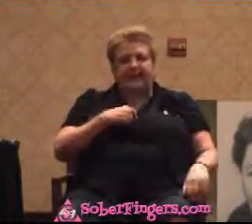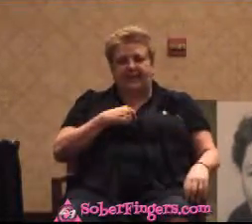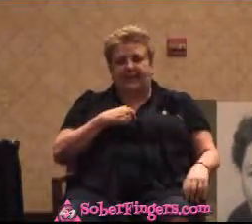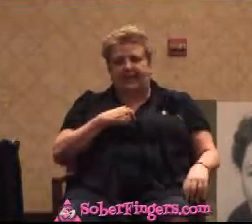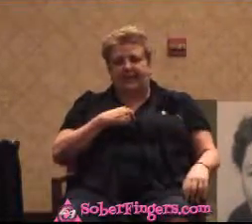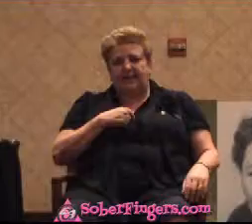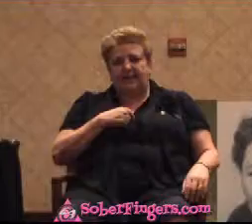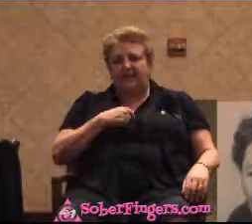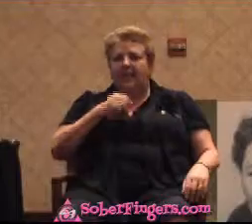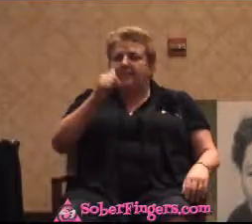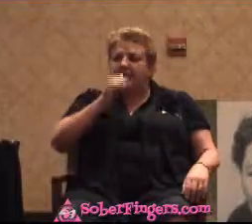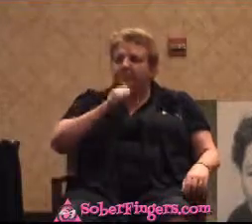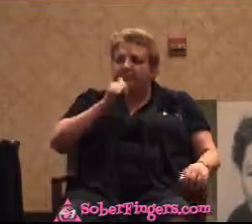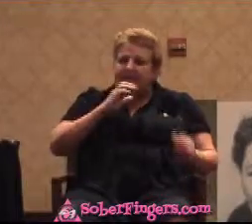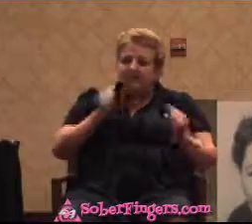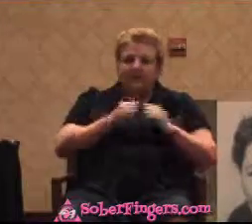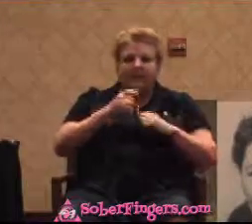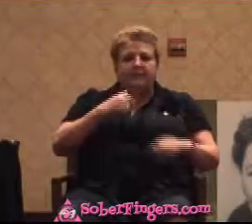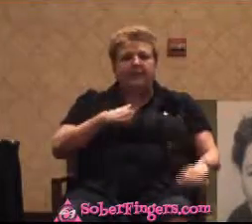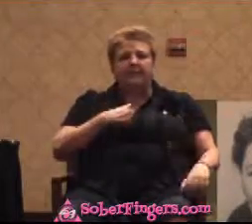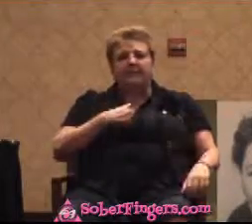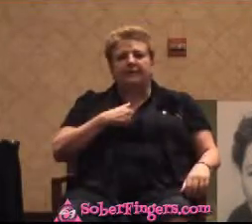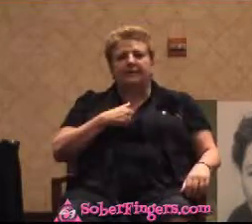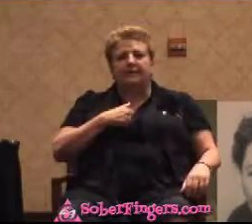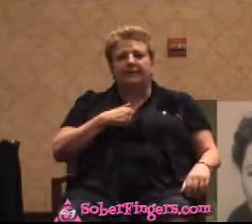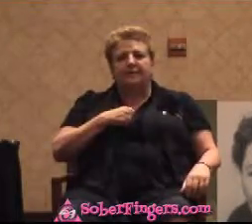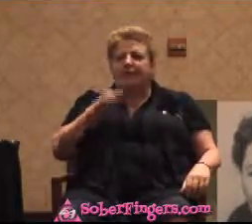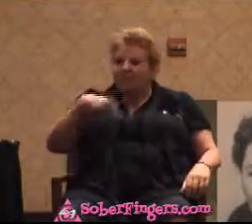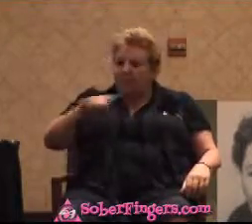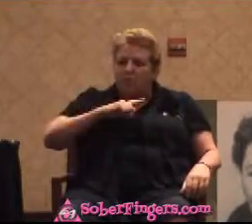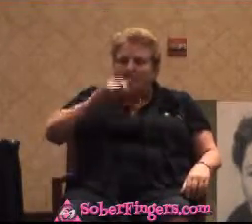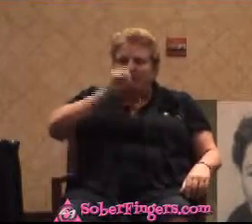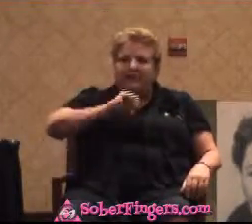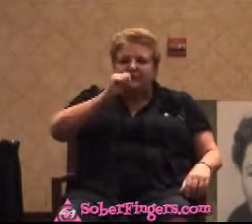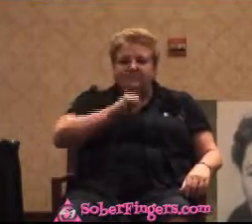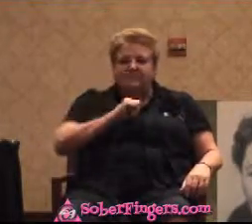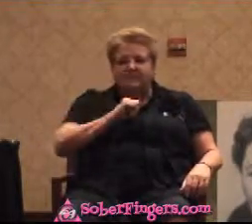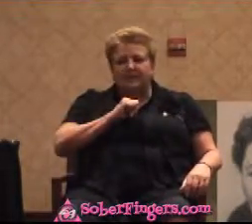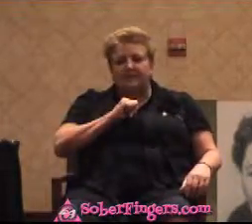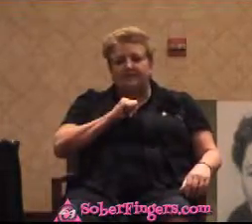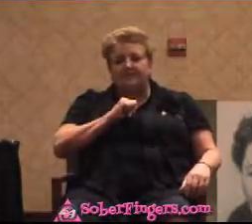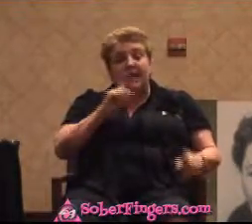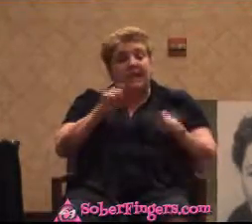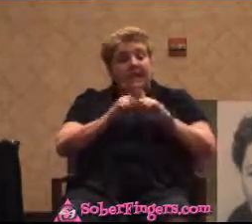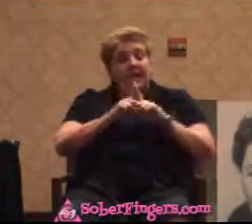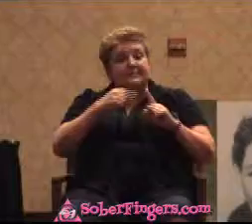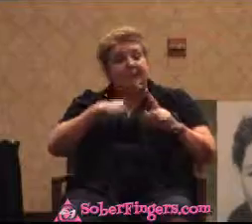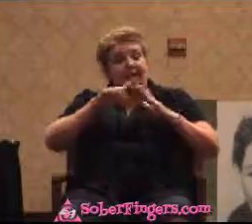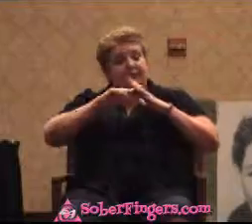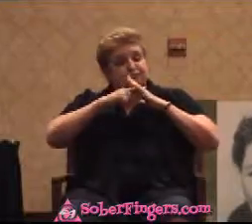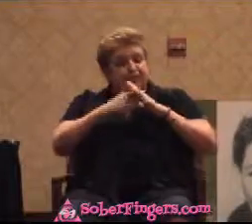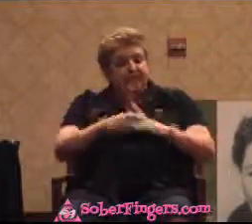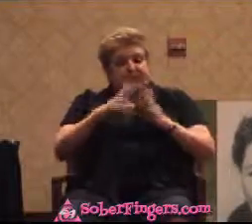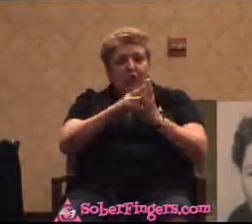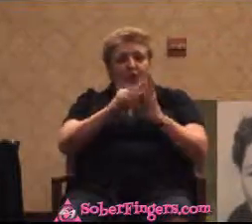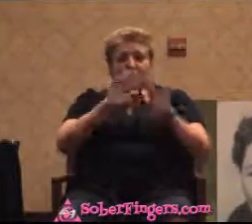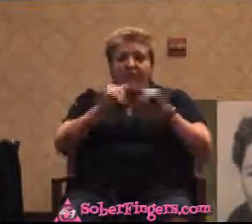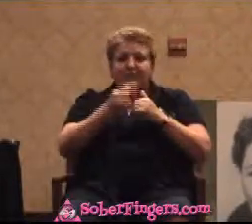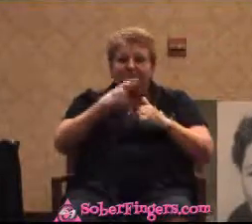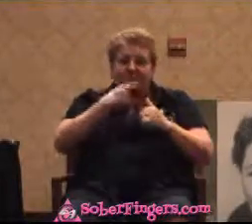were patient with me. They were patient. As I tried to learn how to say those words, they were patient